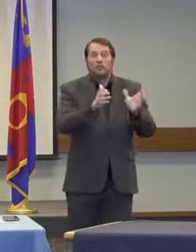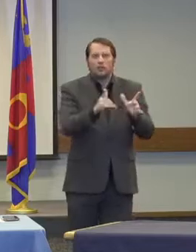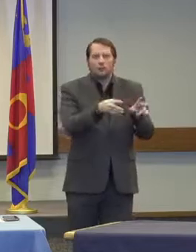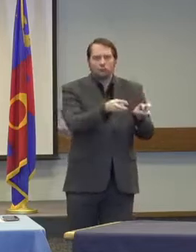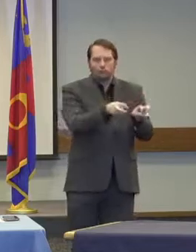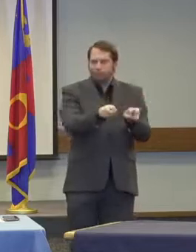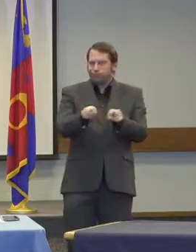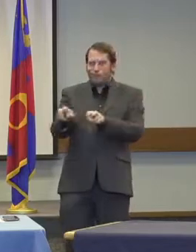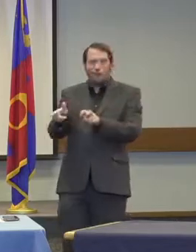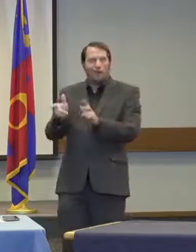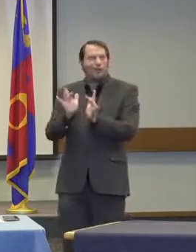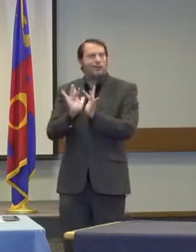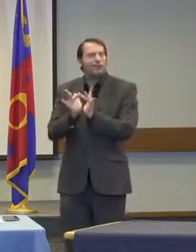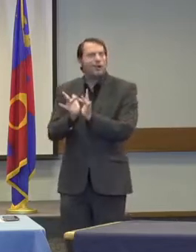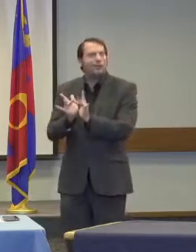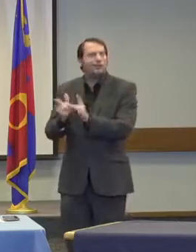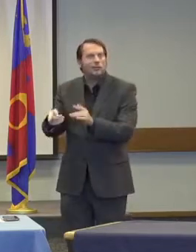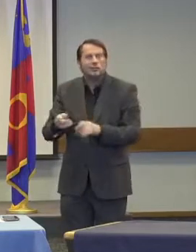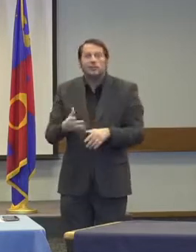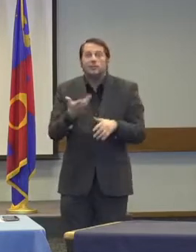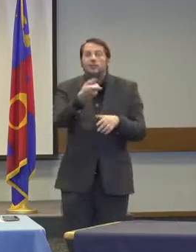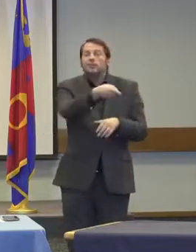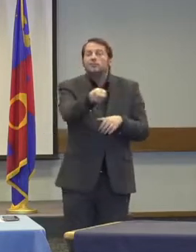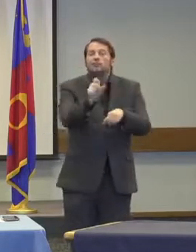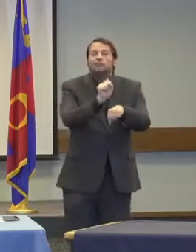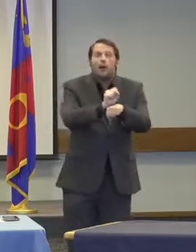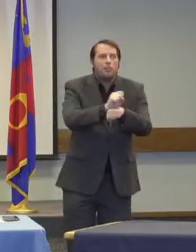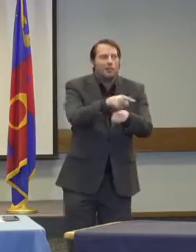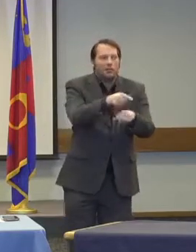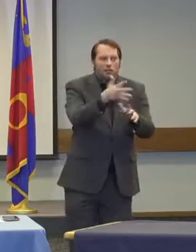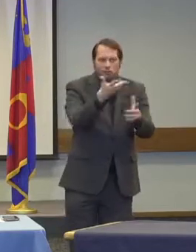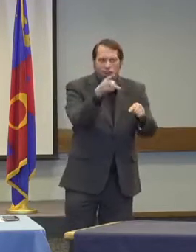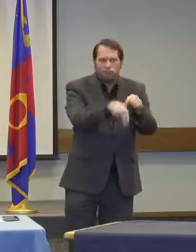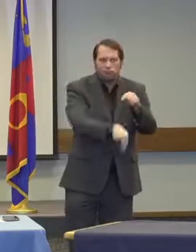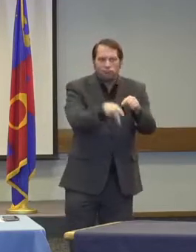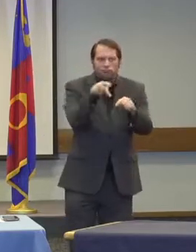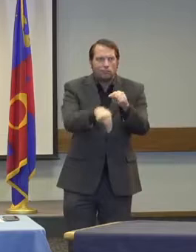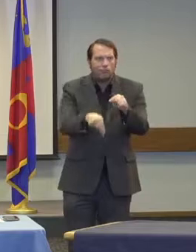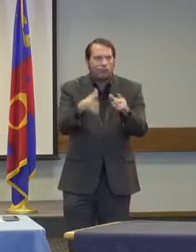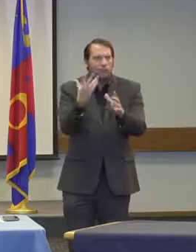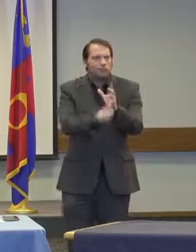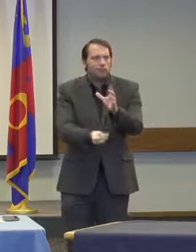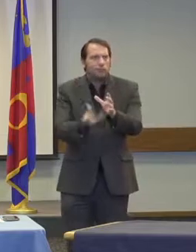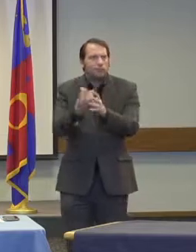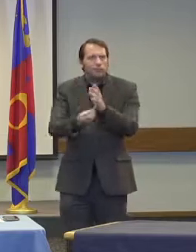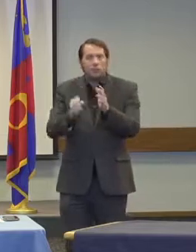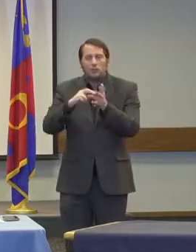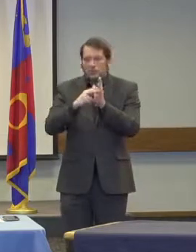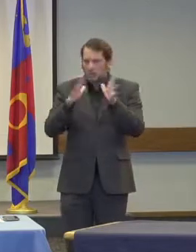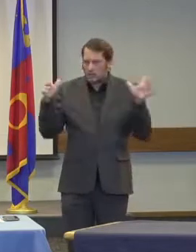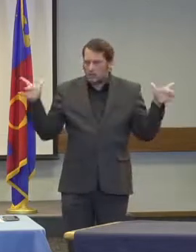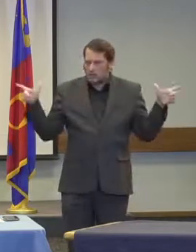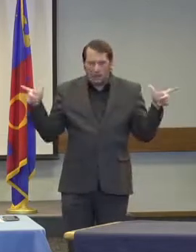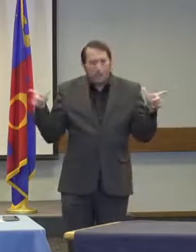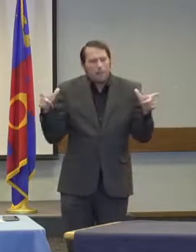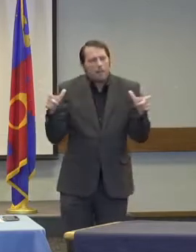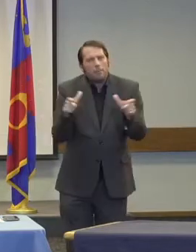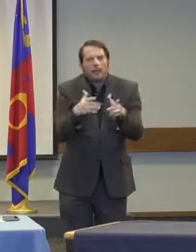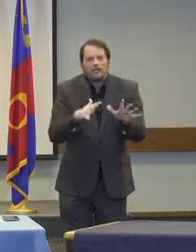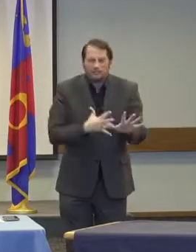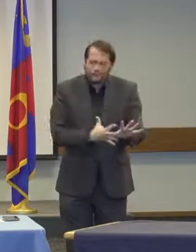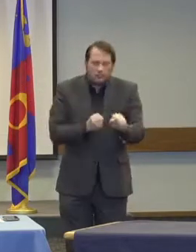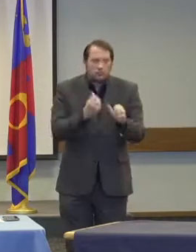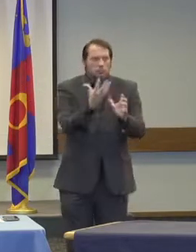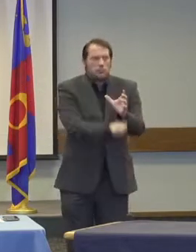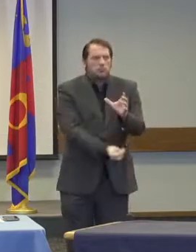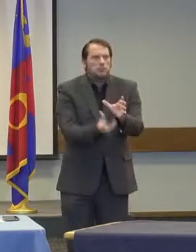losses, just an astounding vanishing of jobs both in the county and in the country. And we have